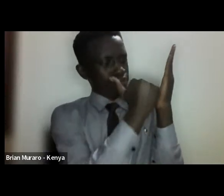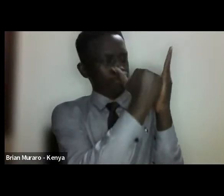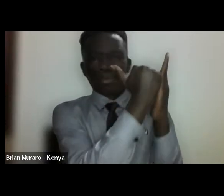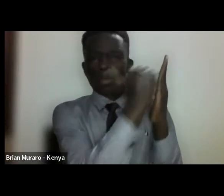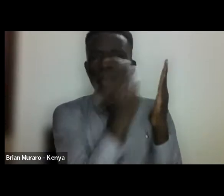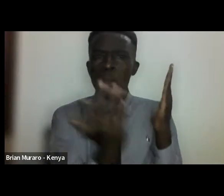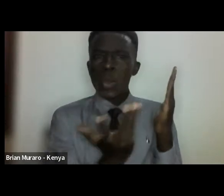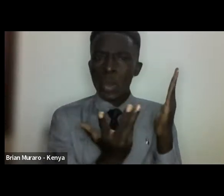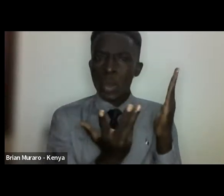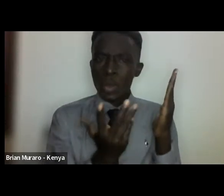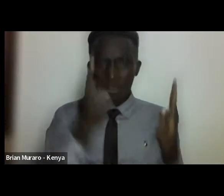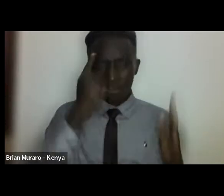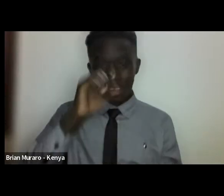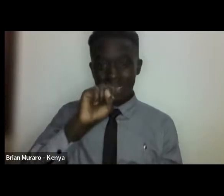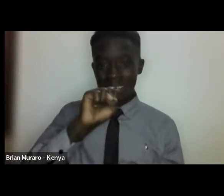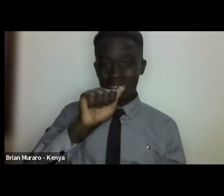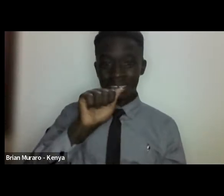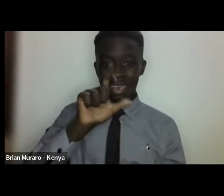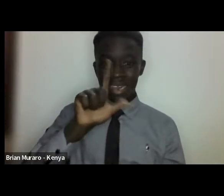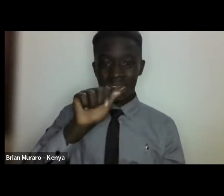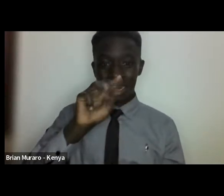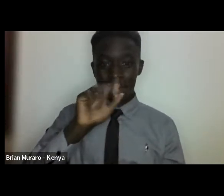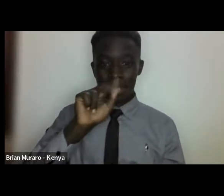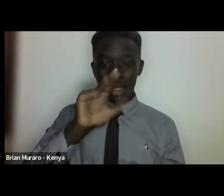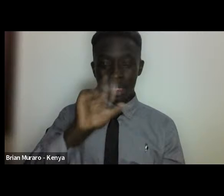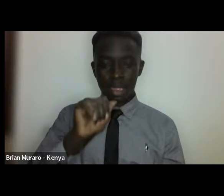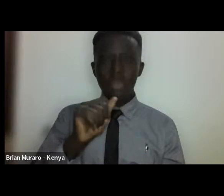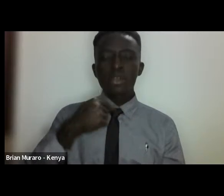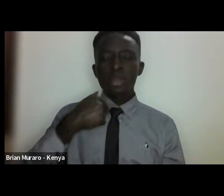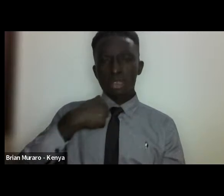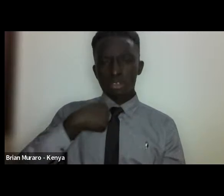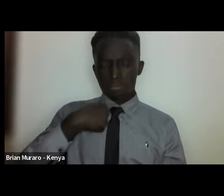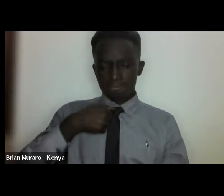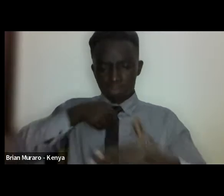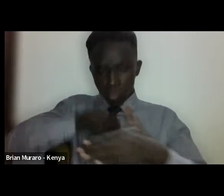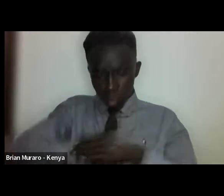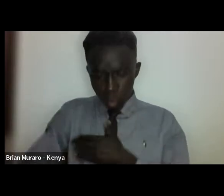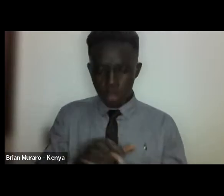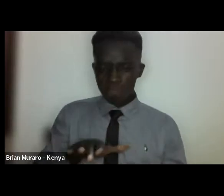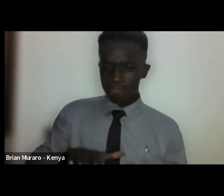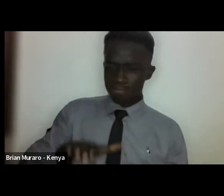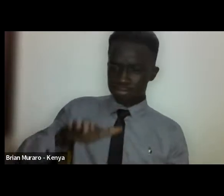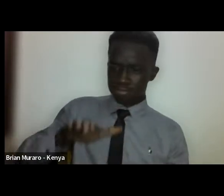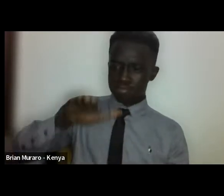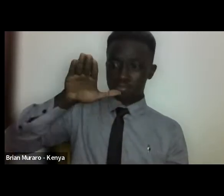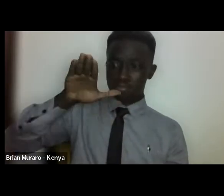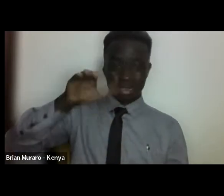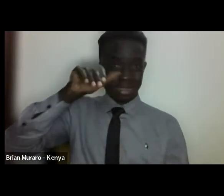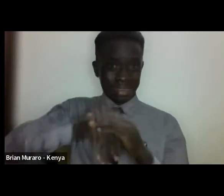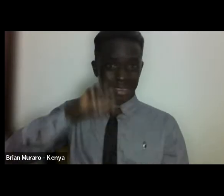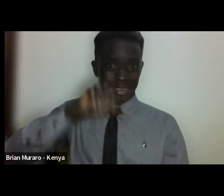with you that, you know, I grew up in apartheid South Africa. And my politics of identity